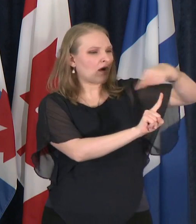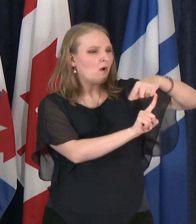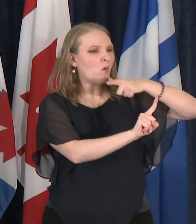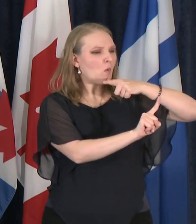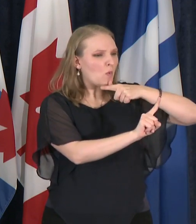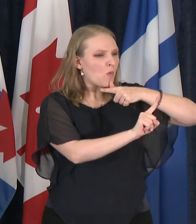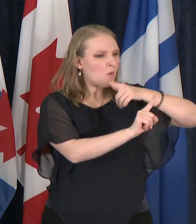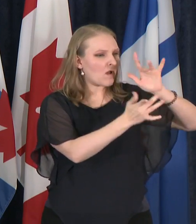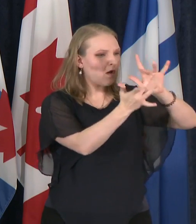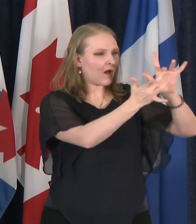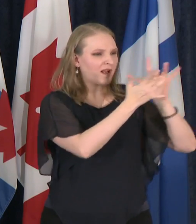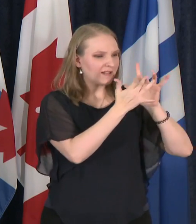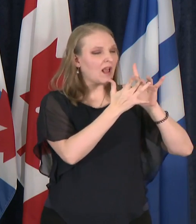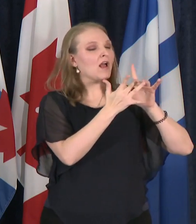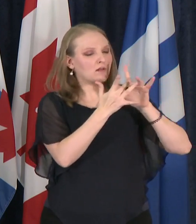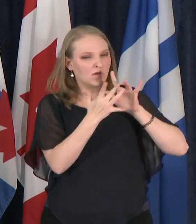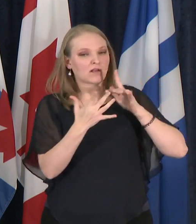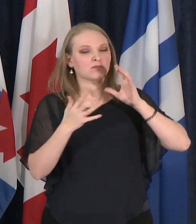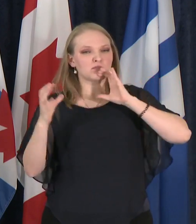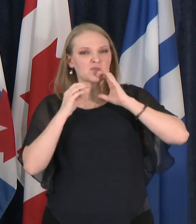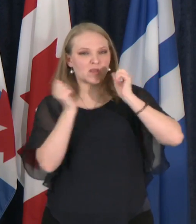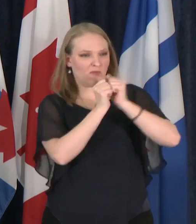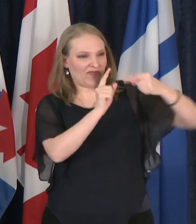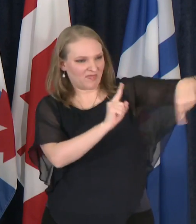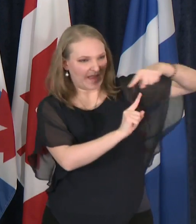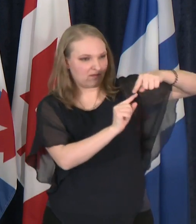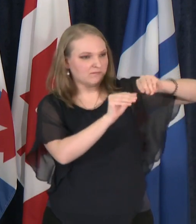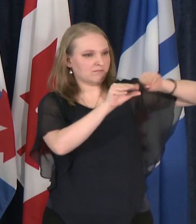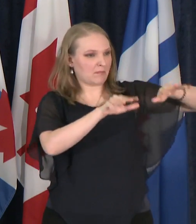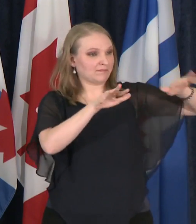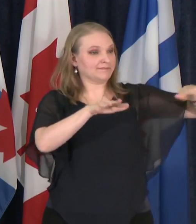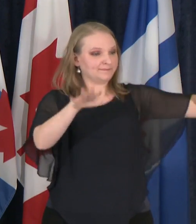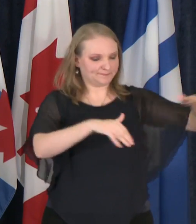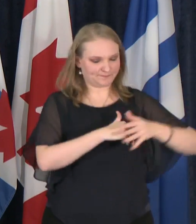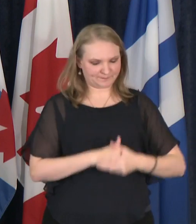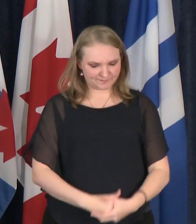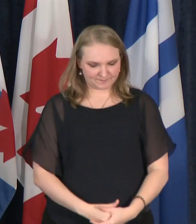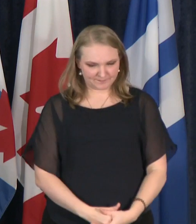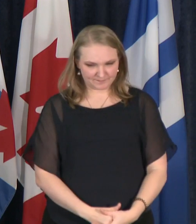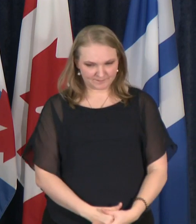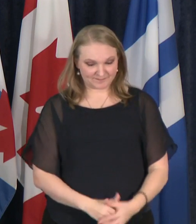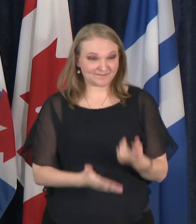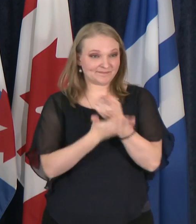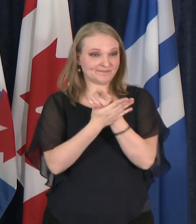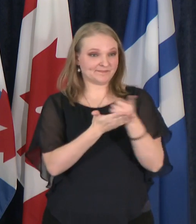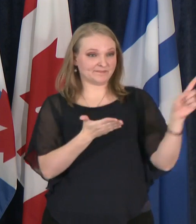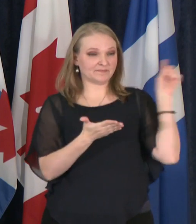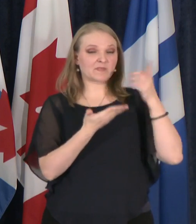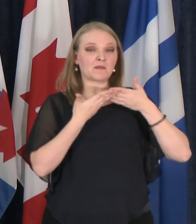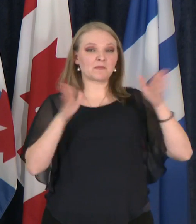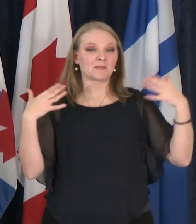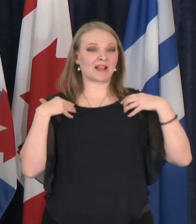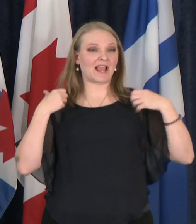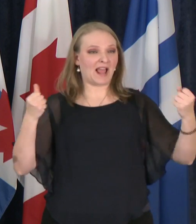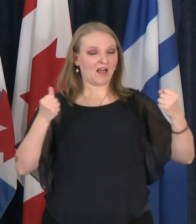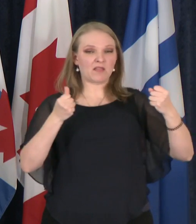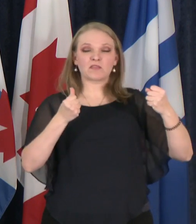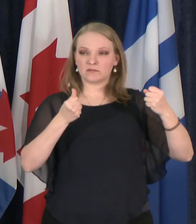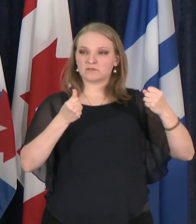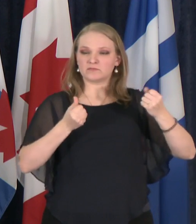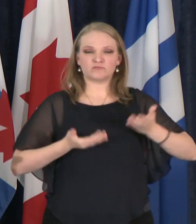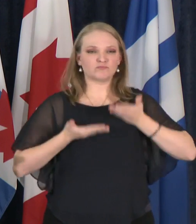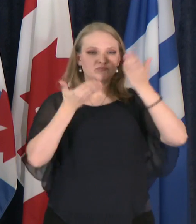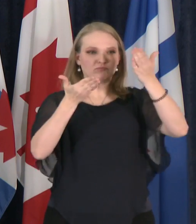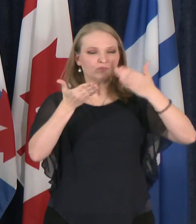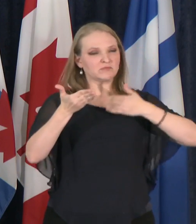Last week, I made a number of recommendations on public health measures to protect our